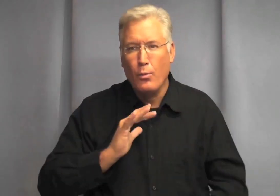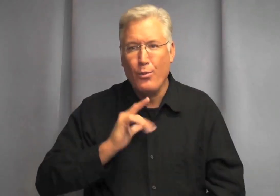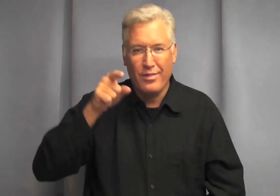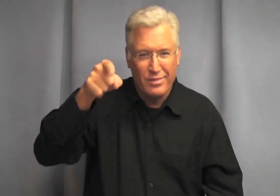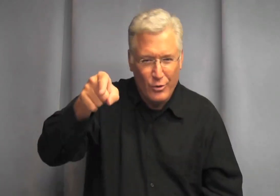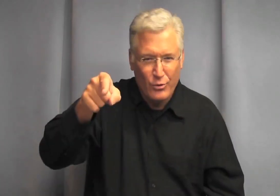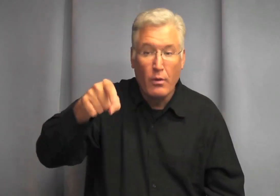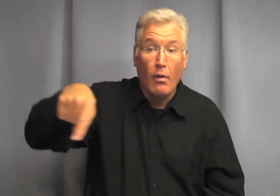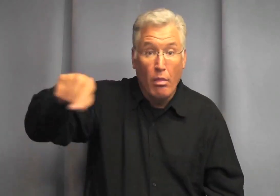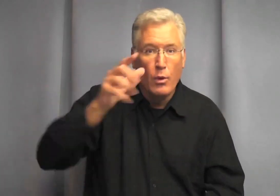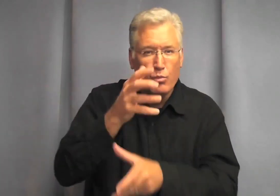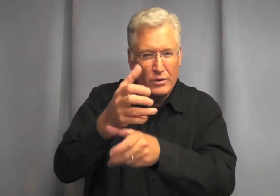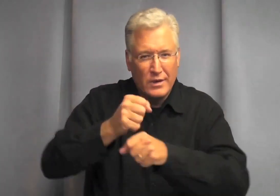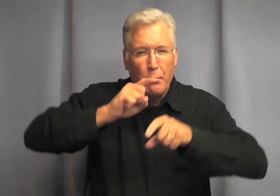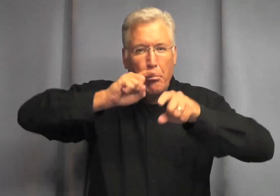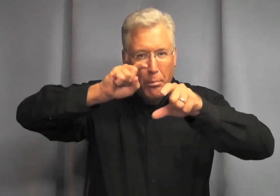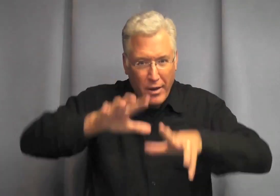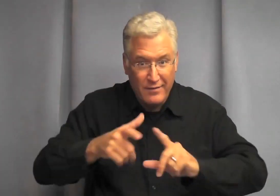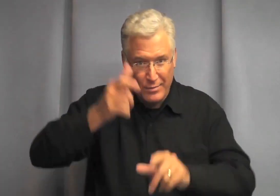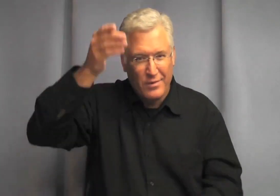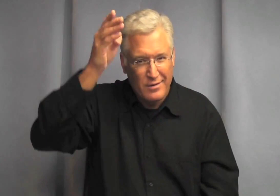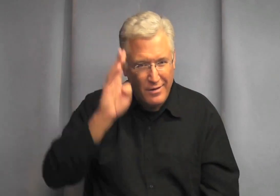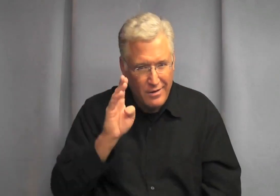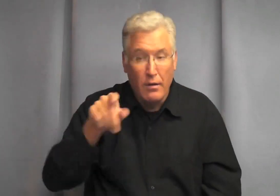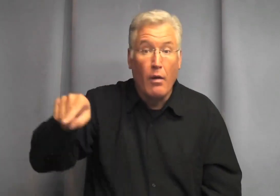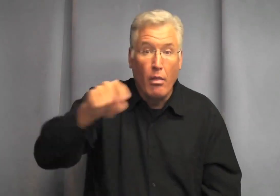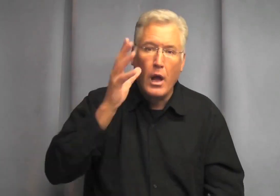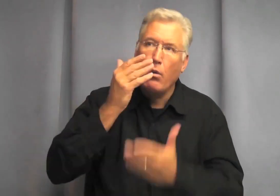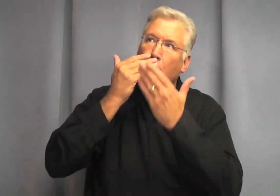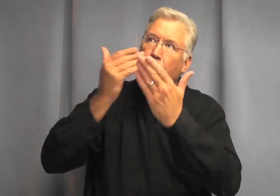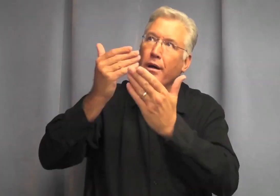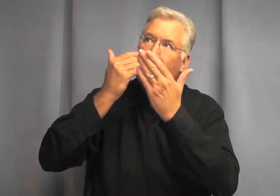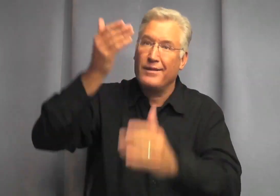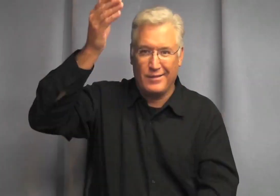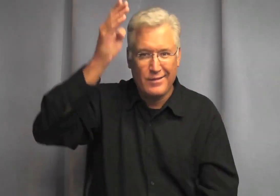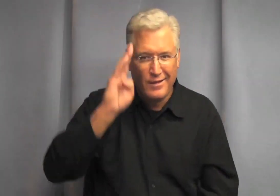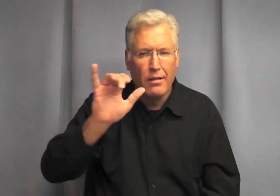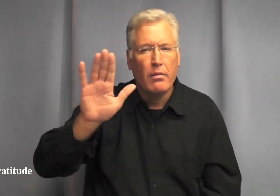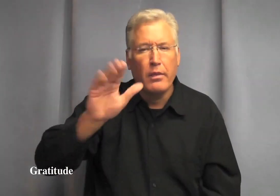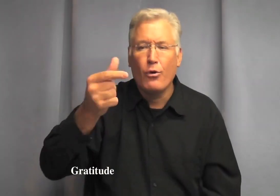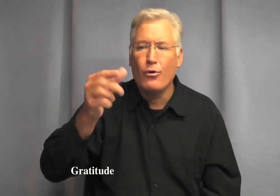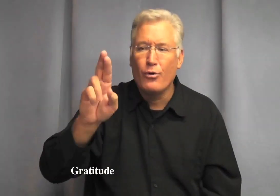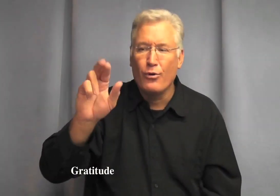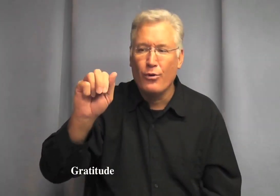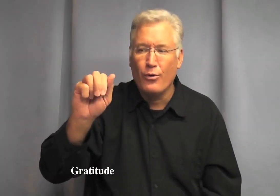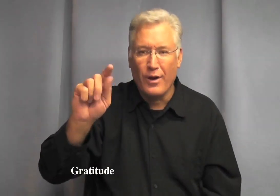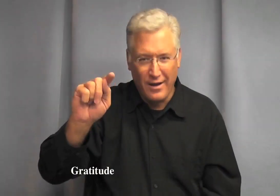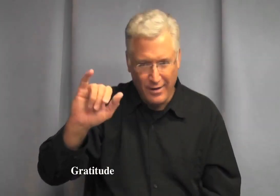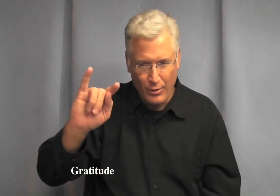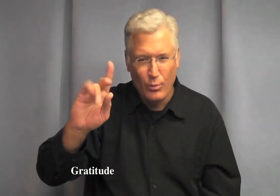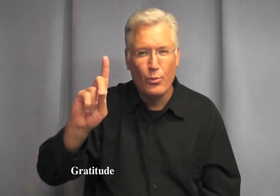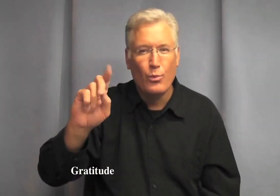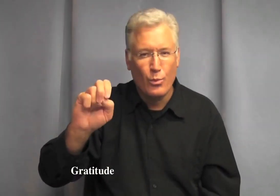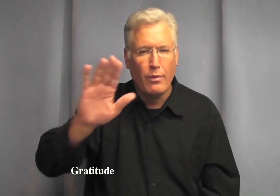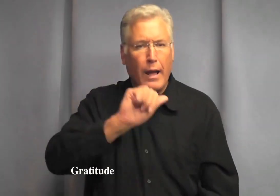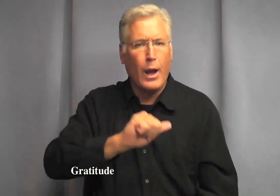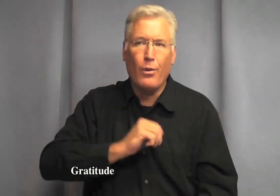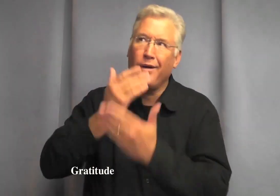the people would have the life-giving force of the Lord and the Lord's blessing with them. And they would need to live a life of gratitude